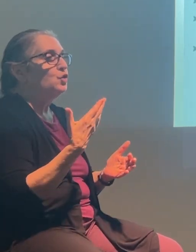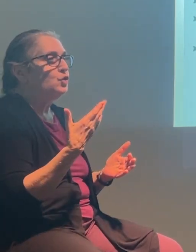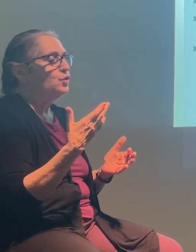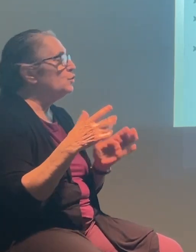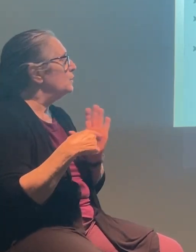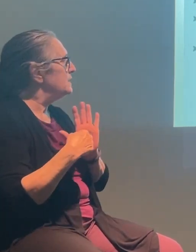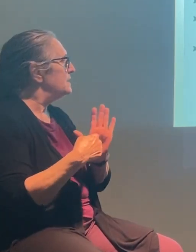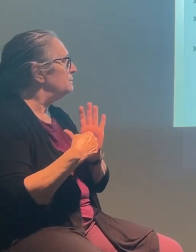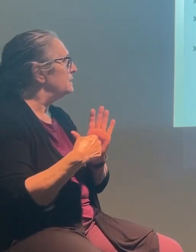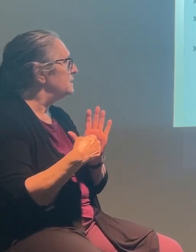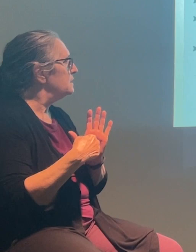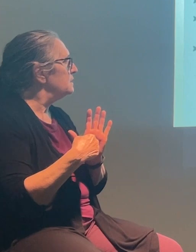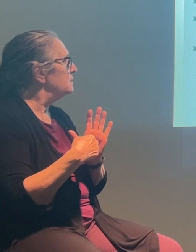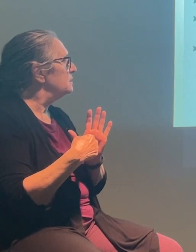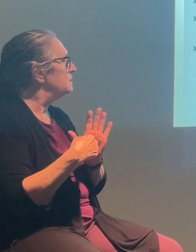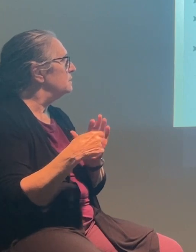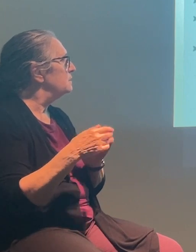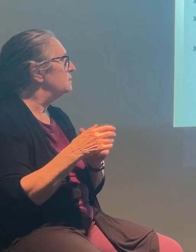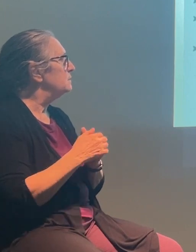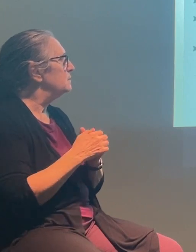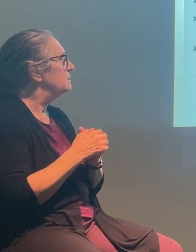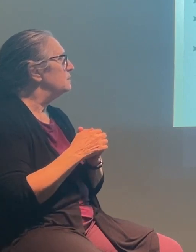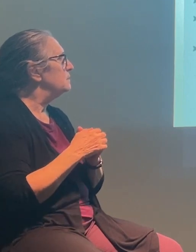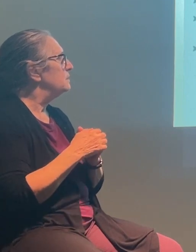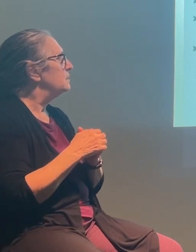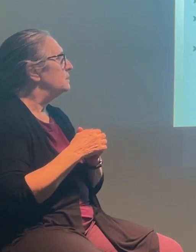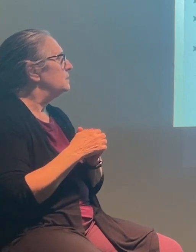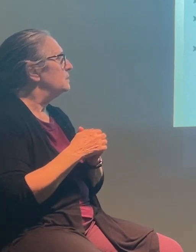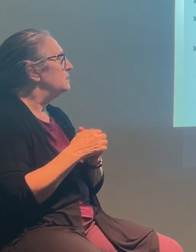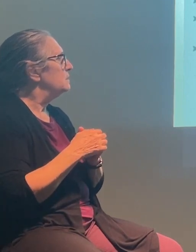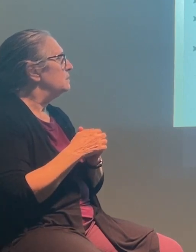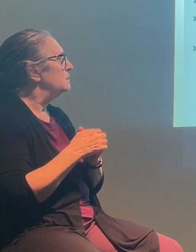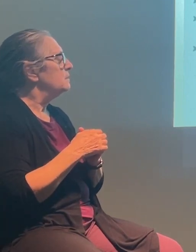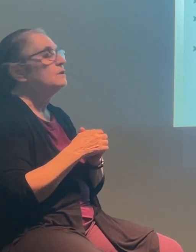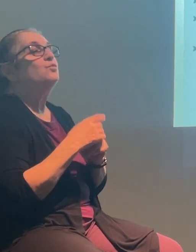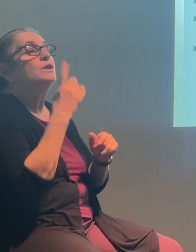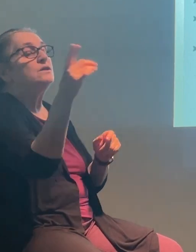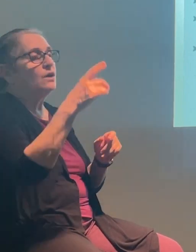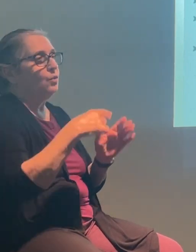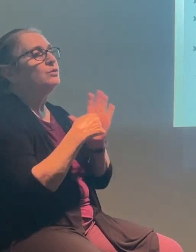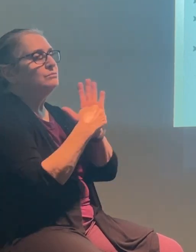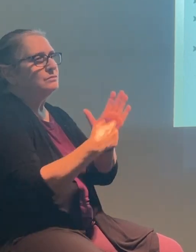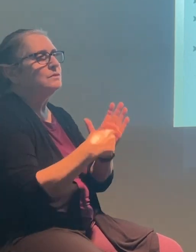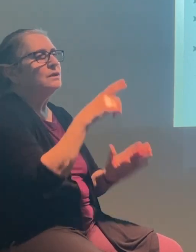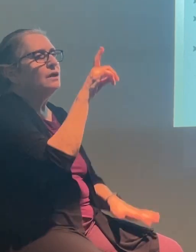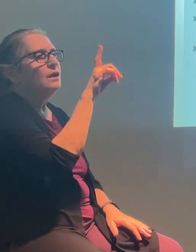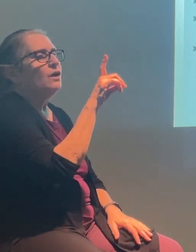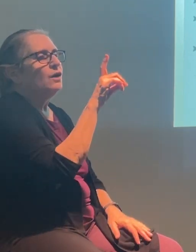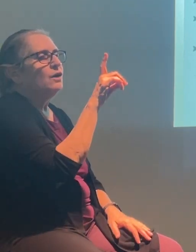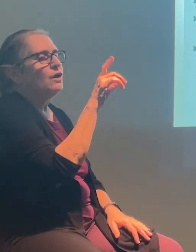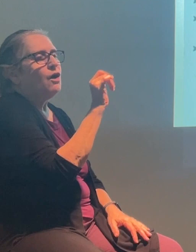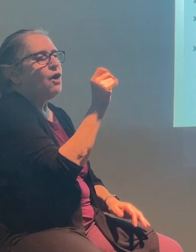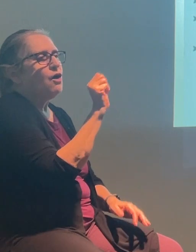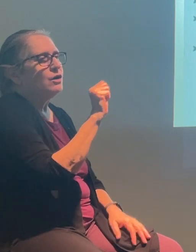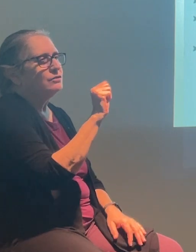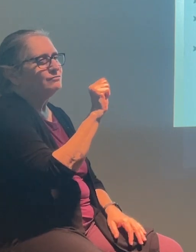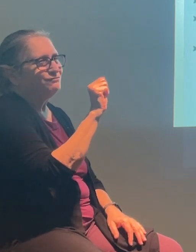Arts Décoratifs, which coined the term Art Déco. So art décoratif, you know, that thing.